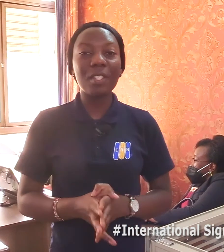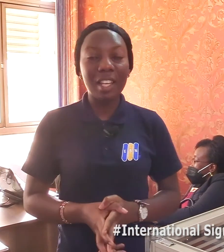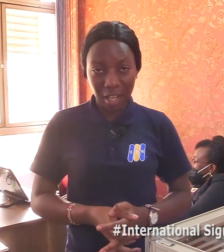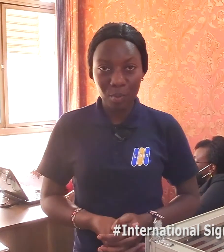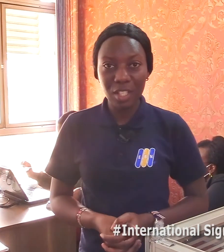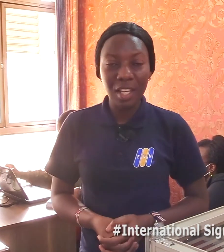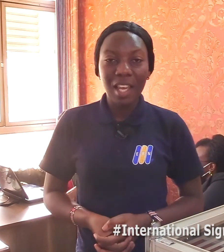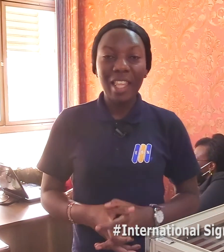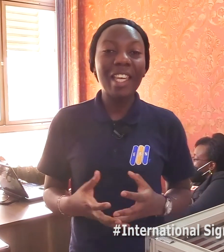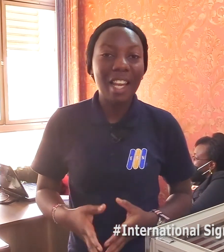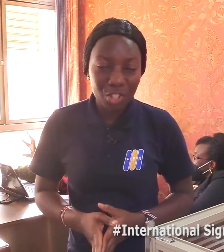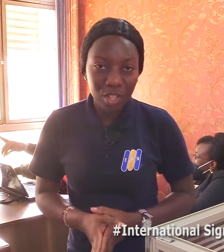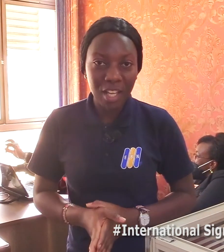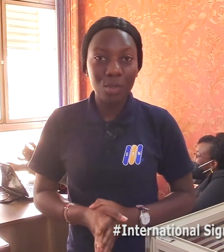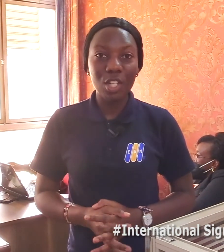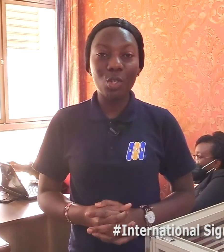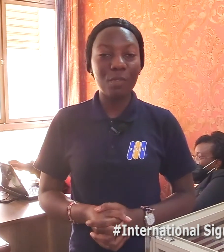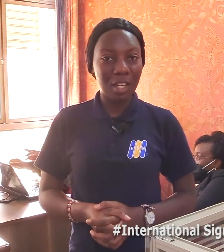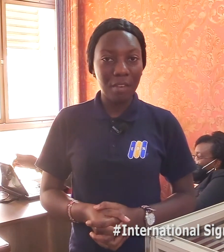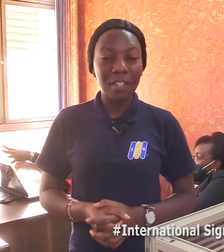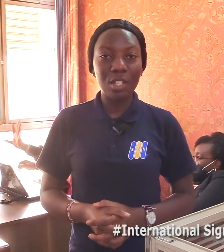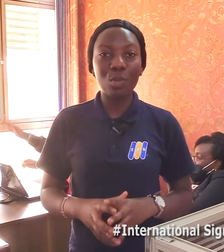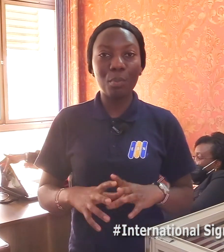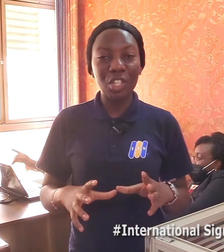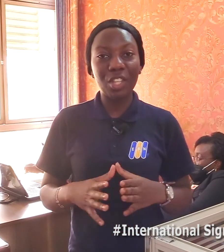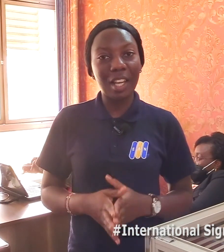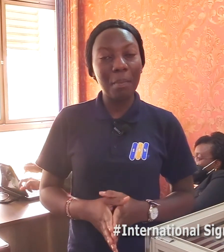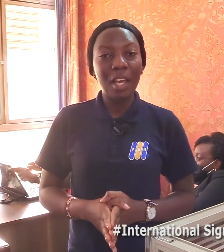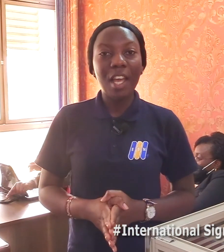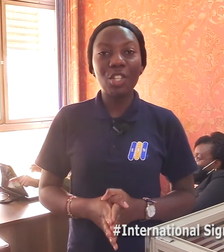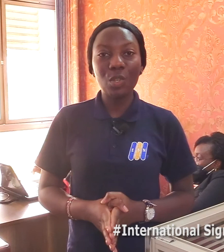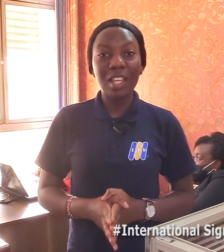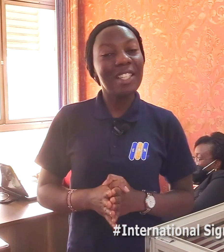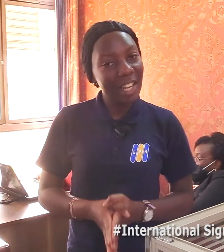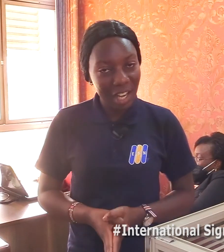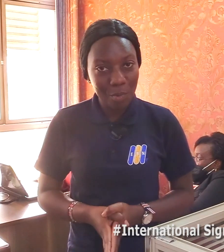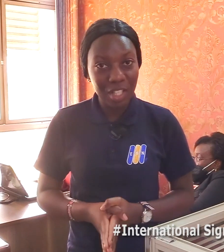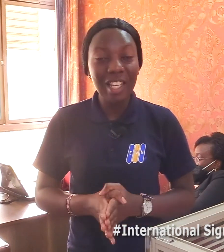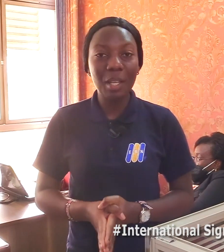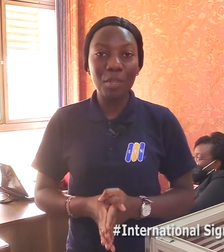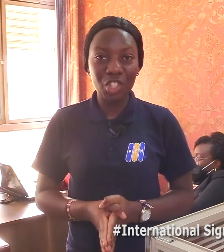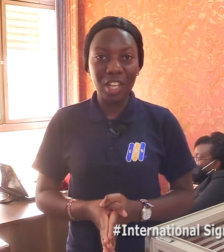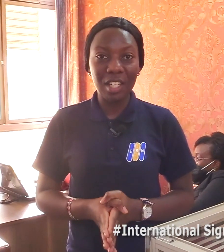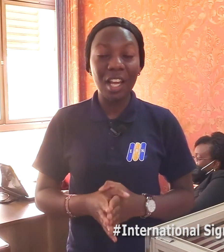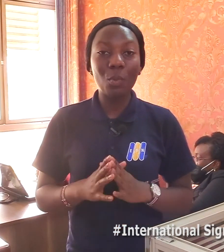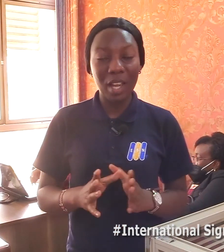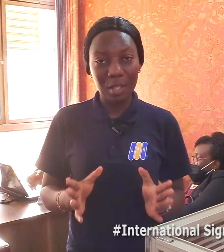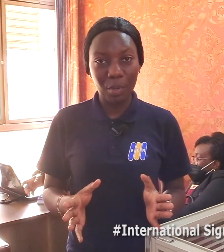Sign Languages, the Kenya National Association of the Deaf seeks to bridge the gap and ensure that sign language is appreciated and widespread